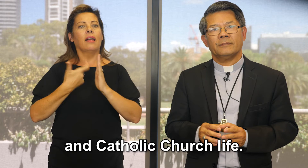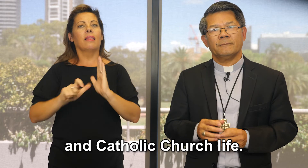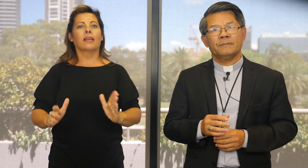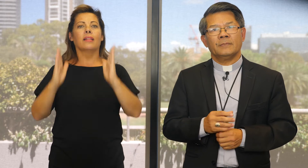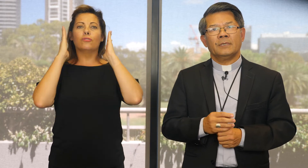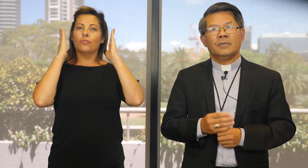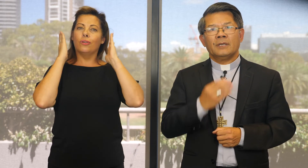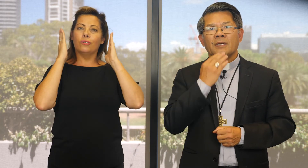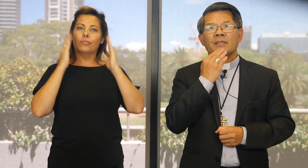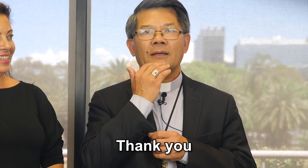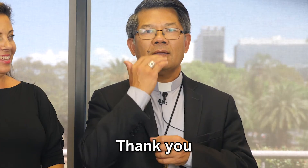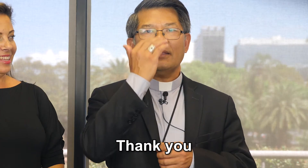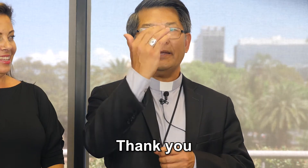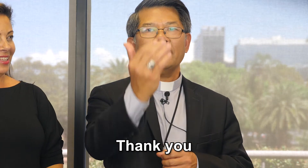life.